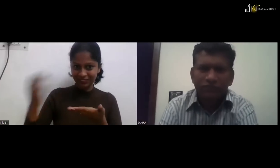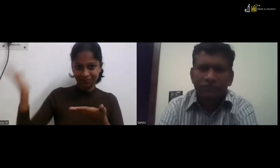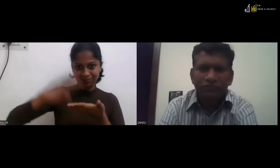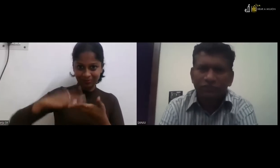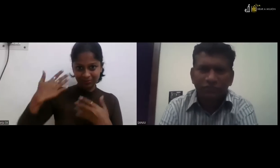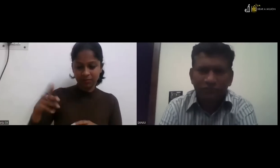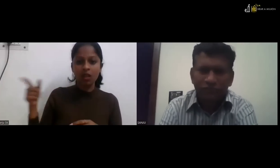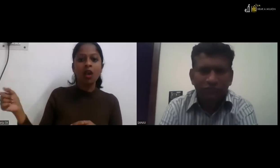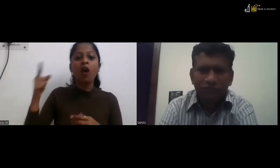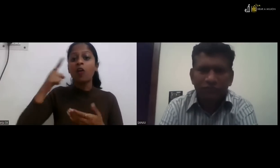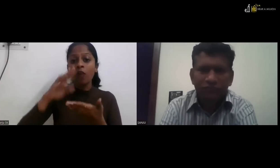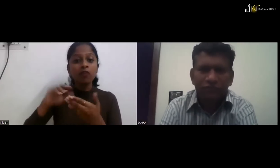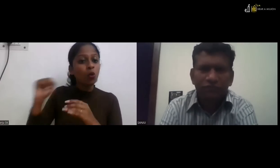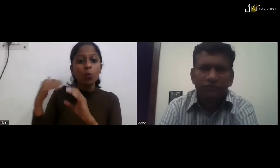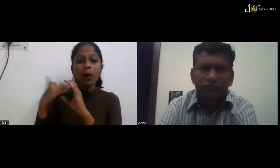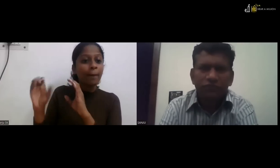Okay.